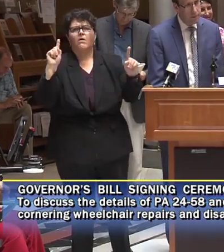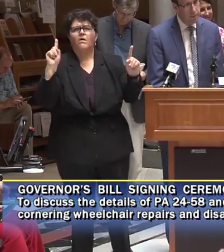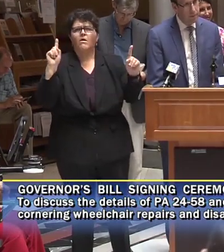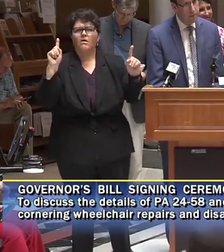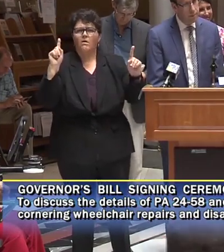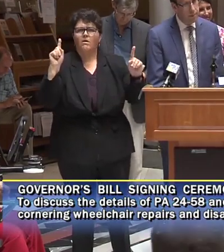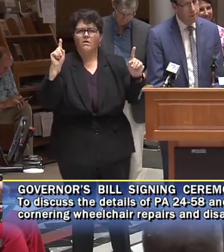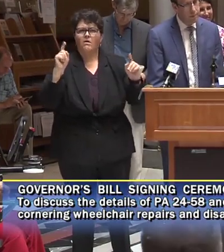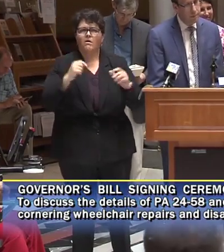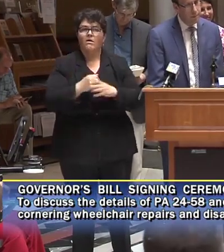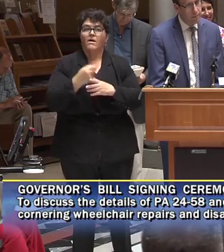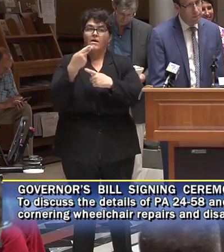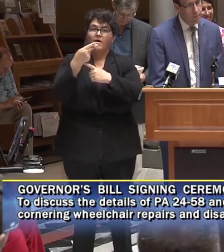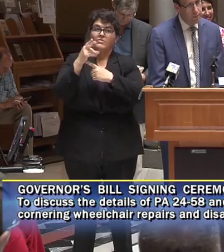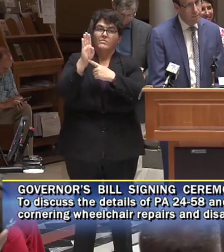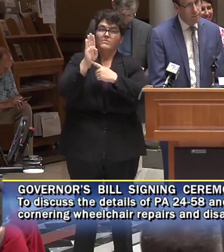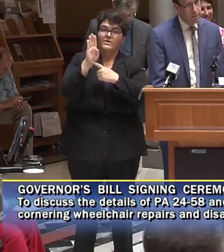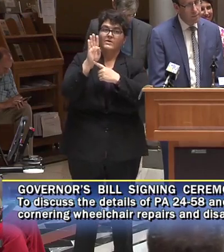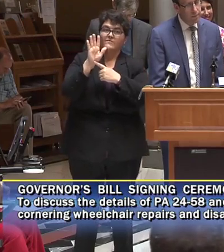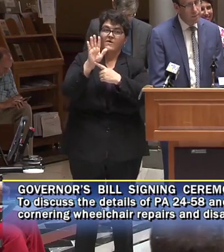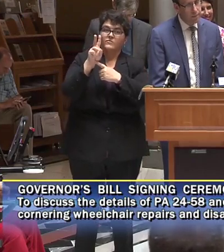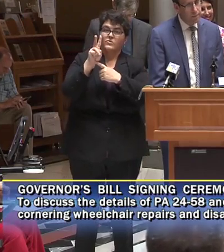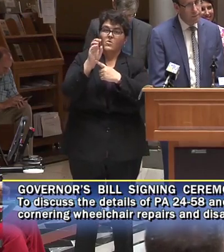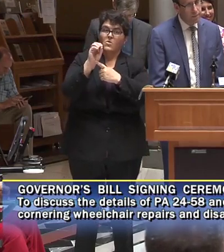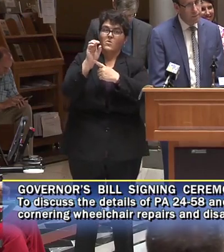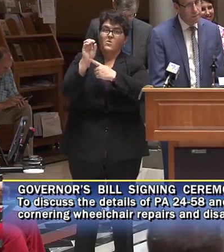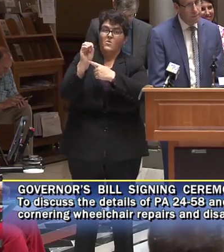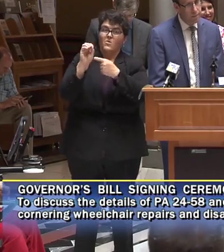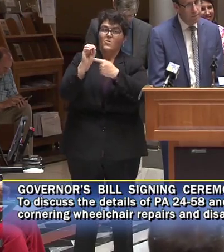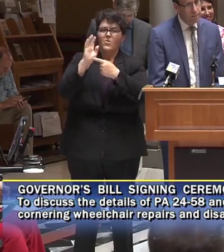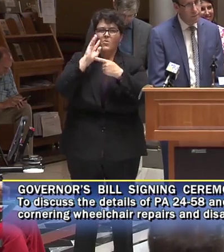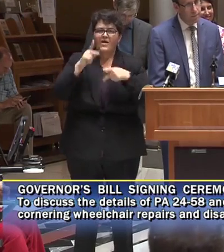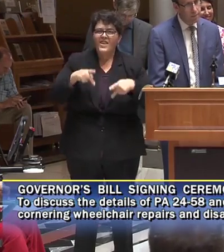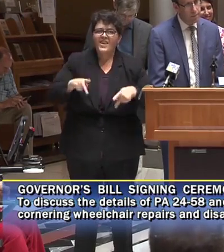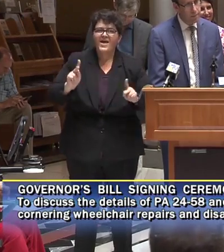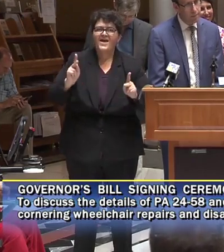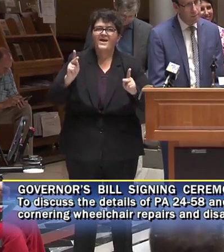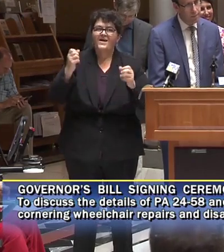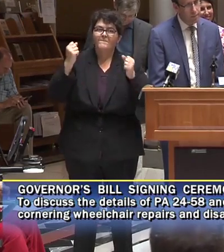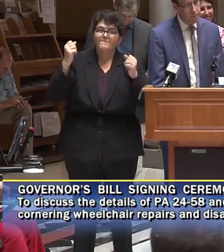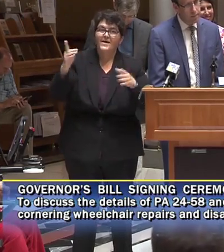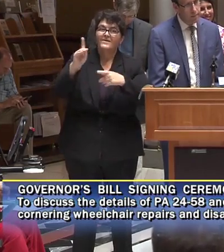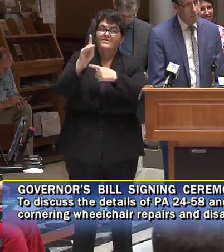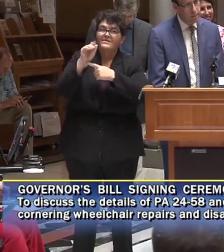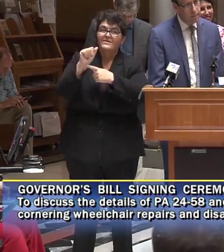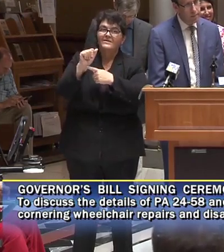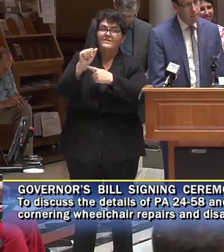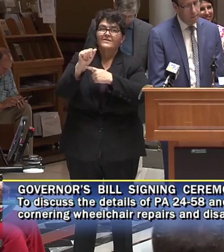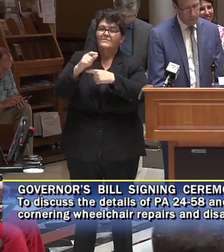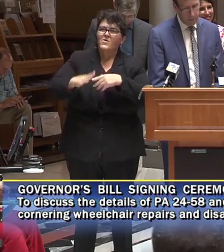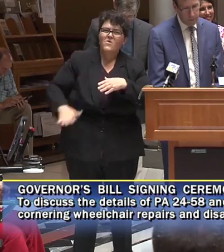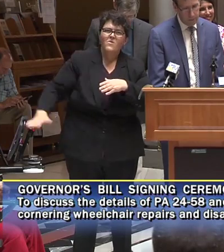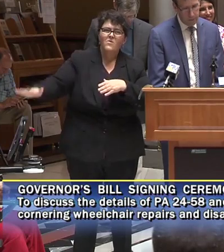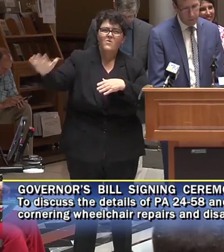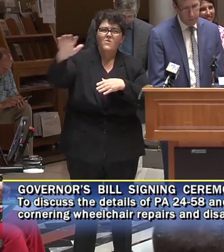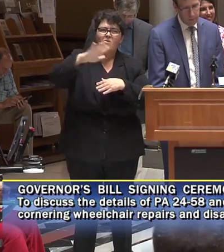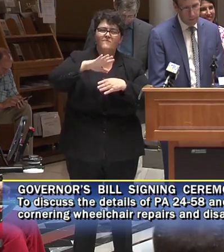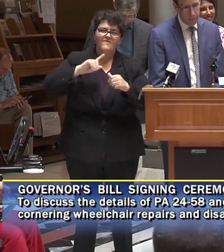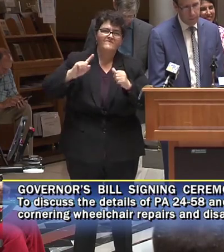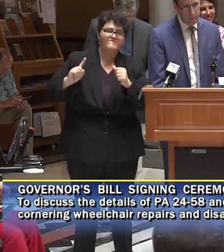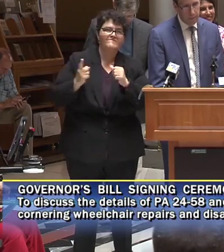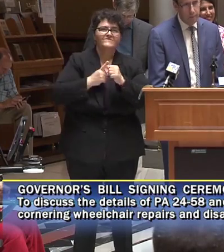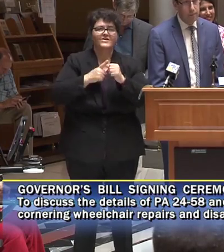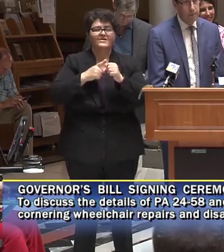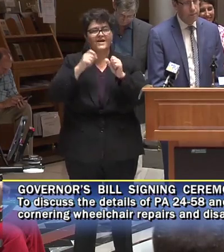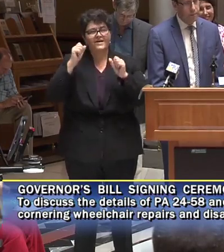HB 5200 will allow many disabled people for the first time to use accessible exam tables